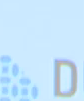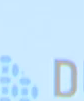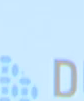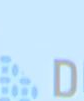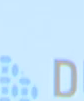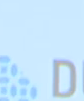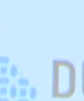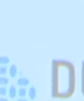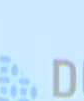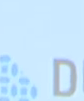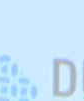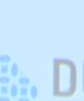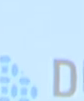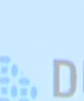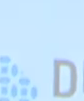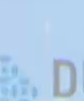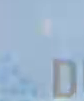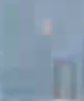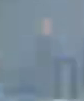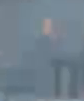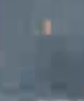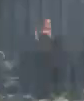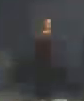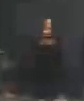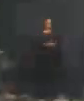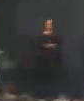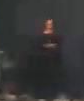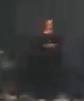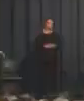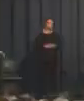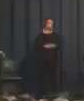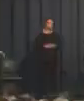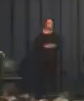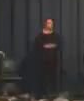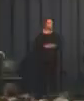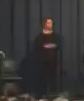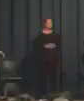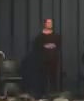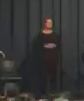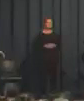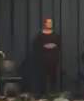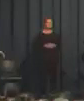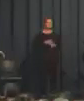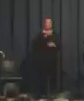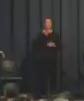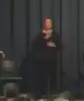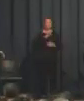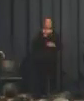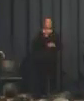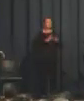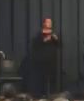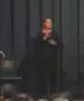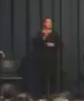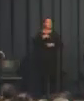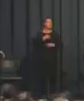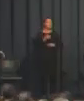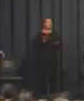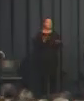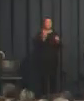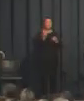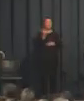Hello, good evening and welcome. And to those of you who attended the previous public meeting, welcome